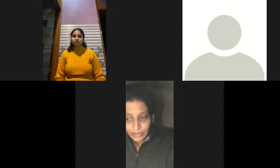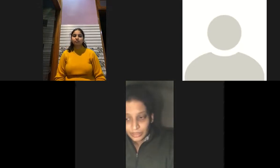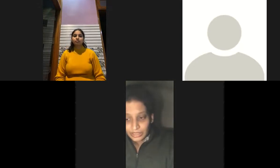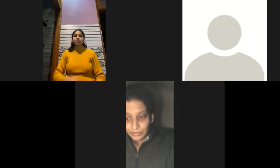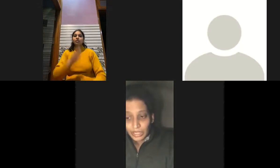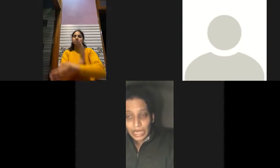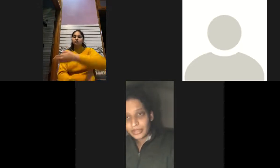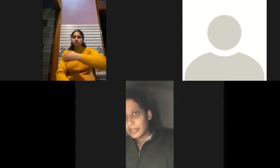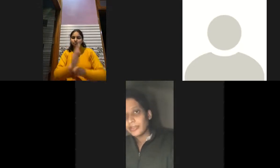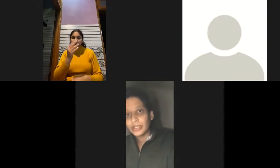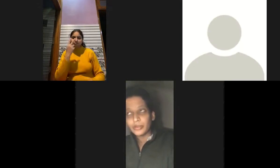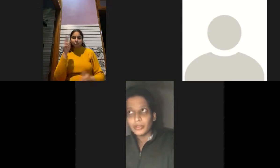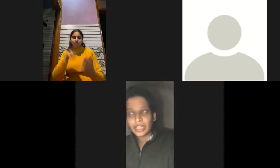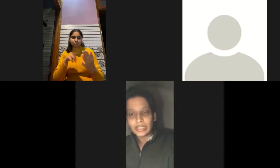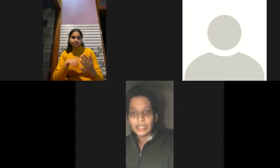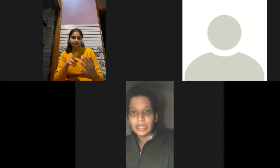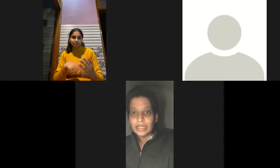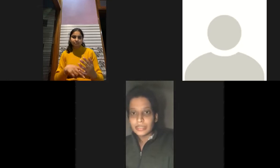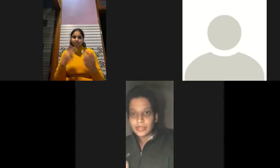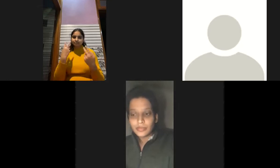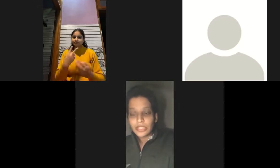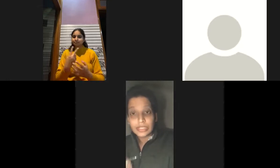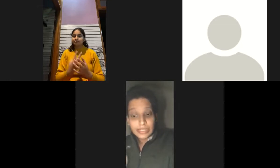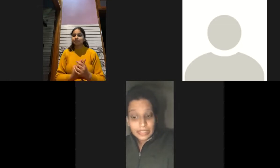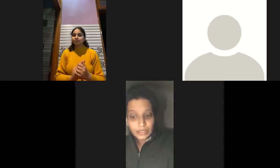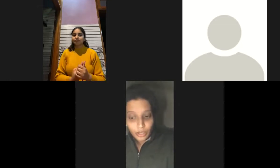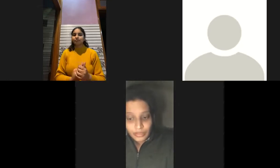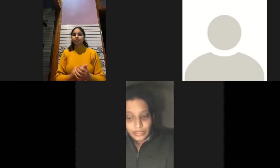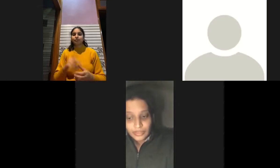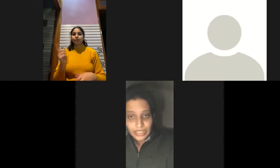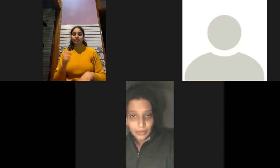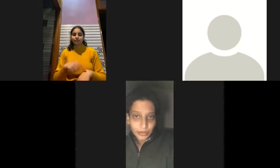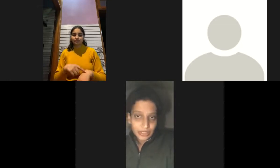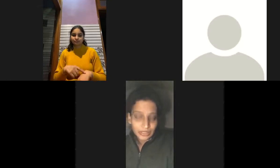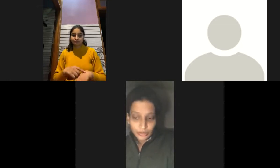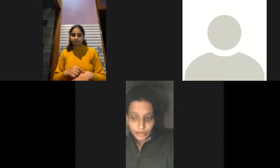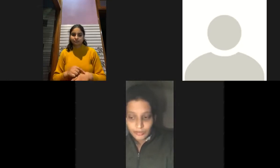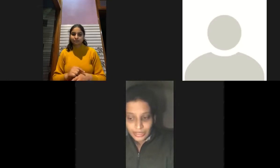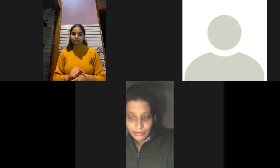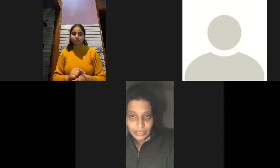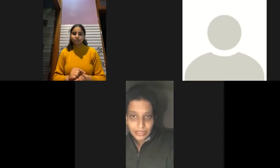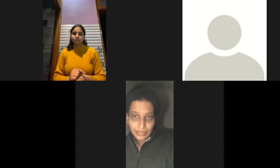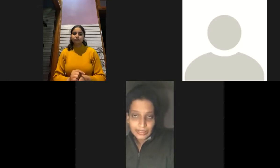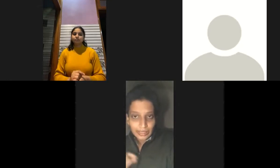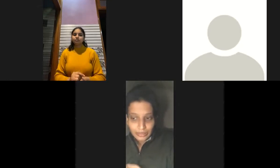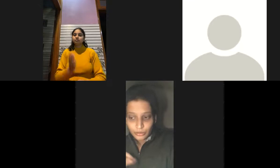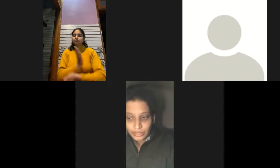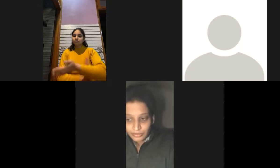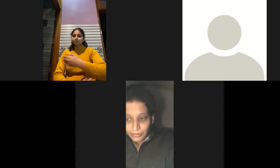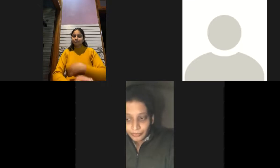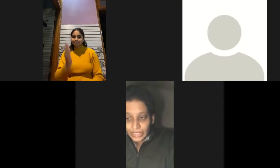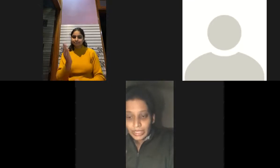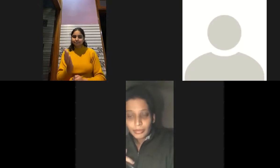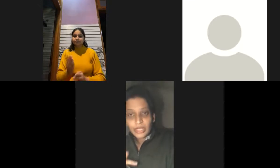disability perspective. However, when you look at it, it is one of the earliest novels which explore the discourse of disability at the grassroots